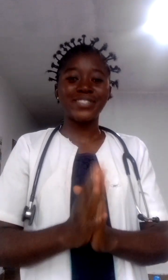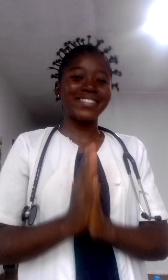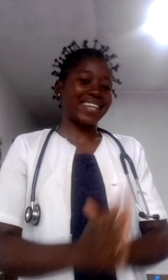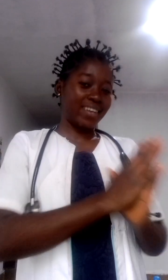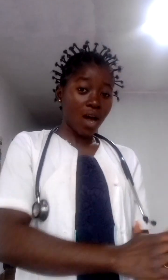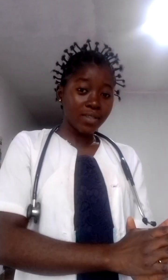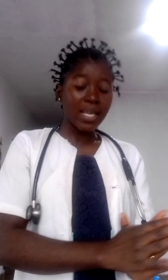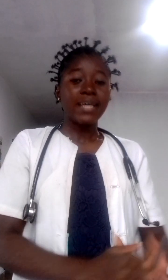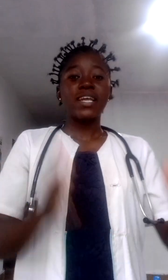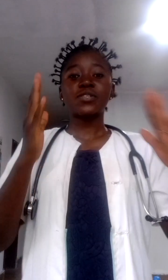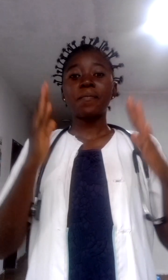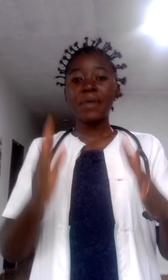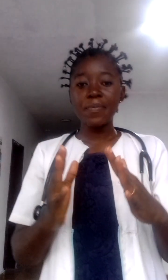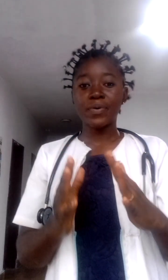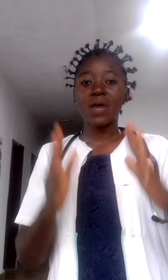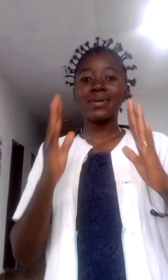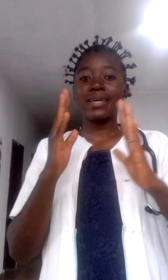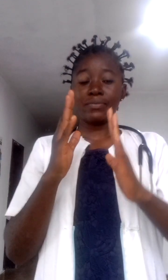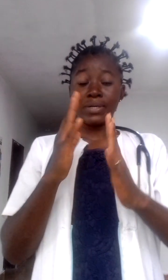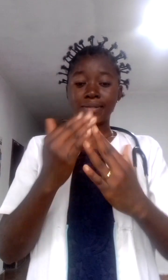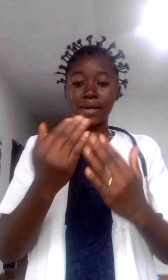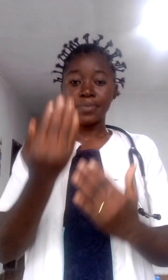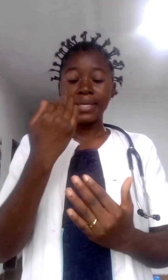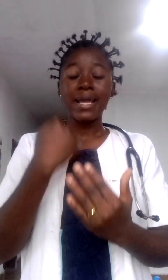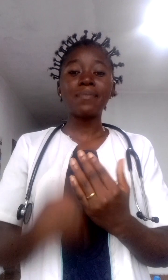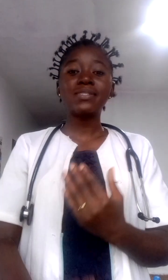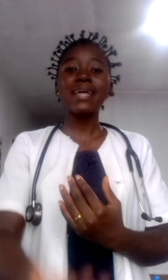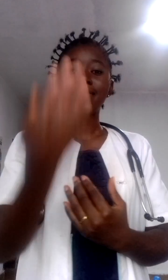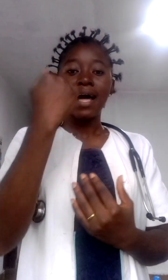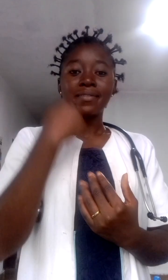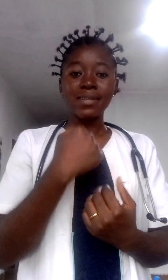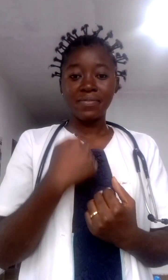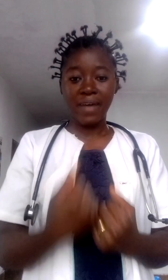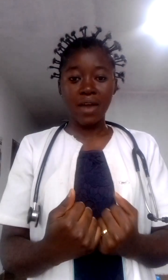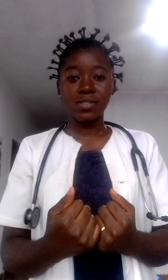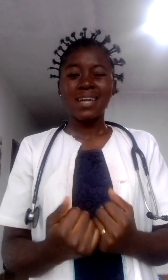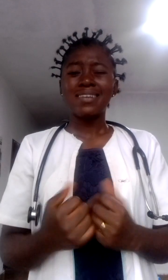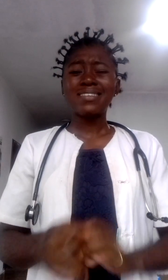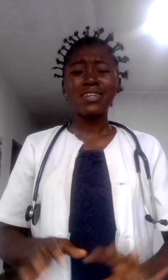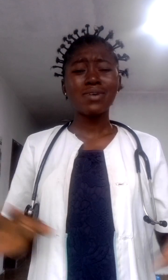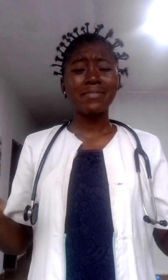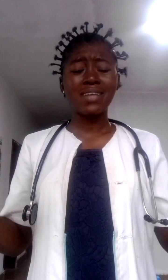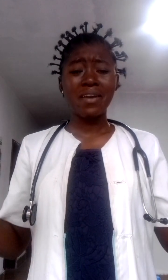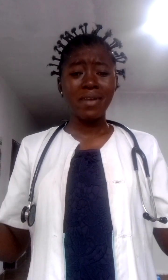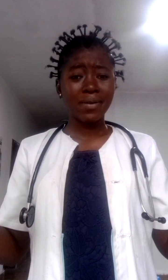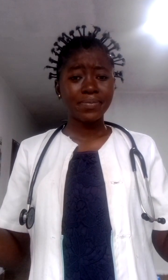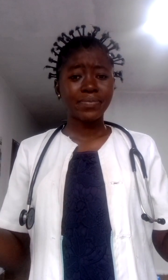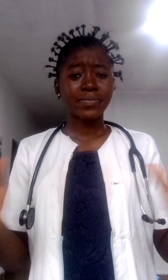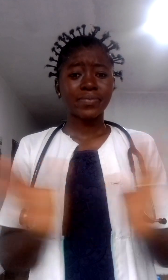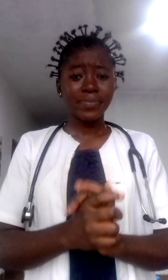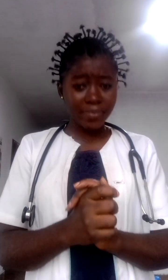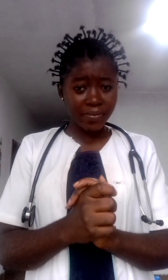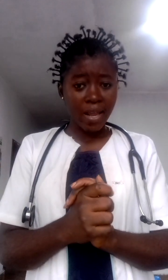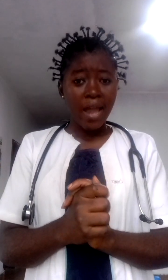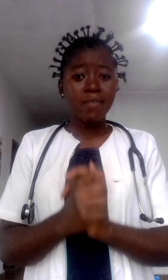often than not, there's some people that when they inhabitate this virus, they tend to have diarrhea.